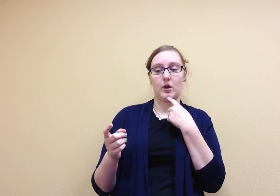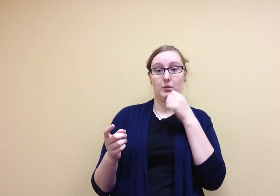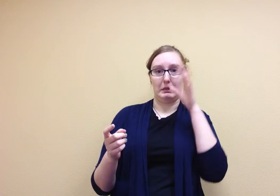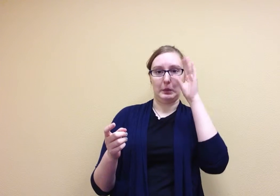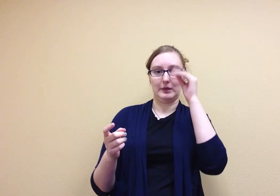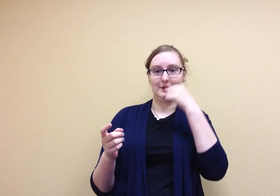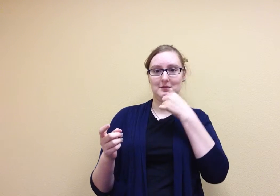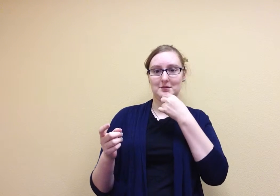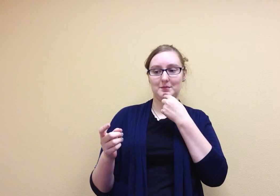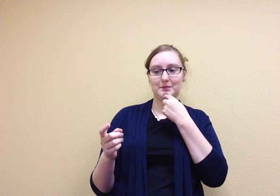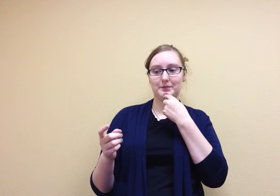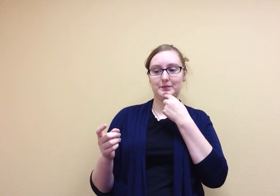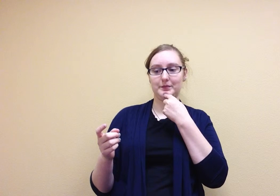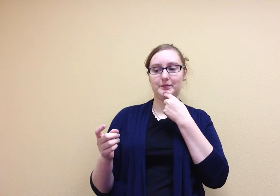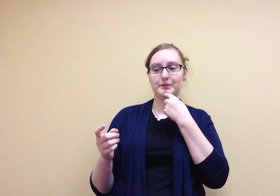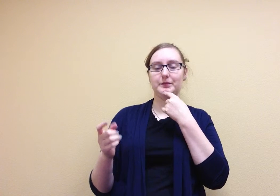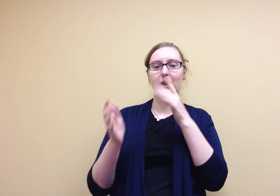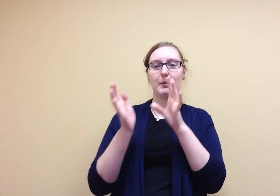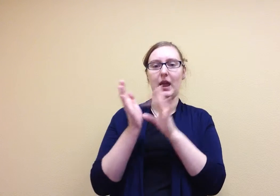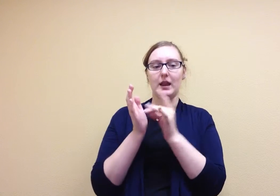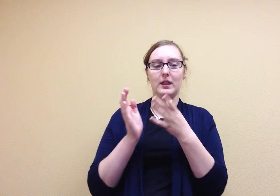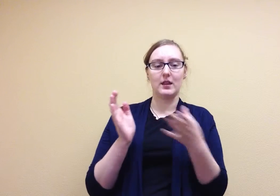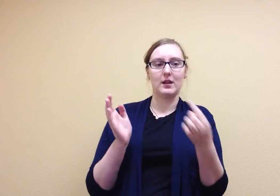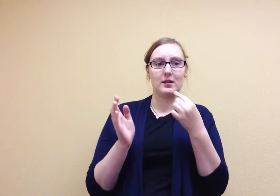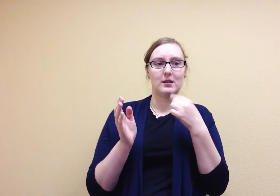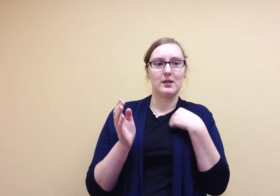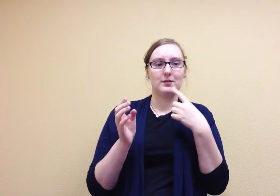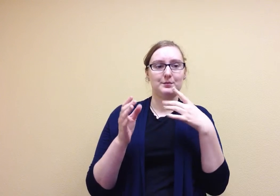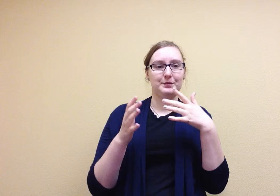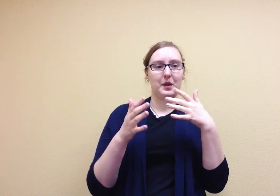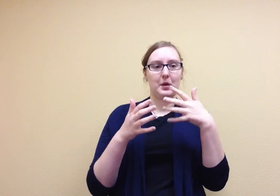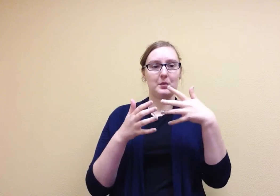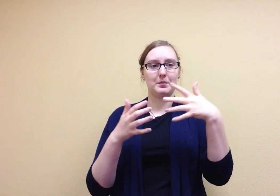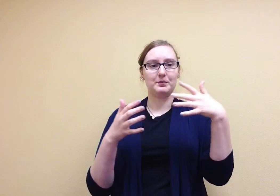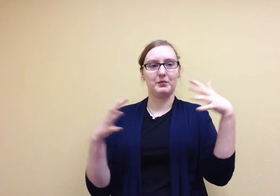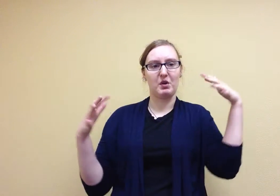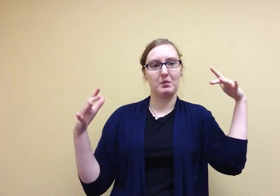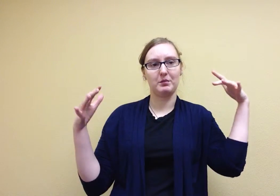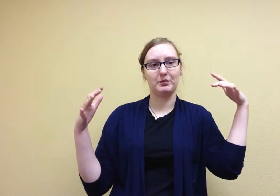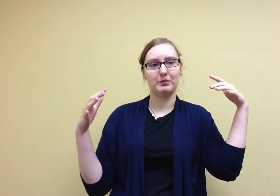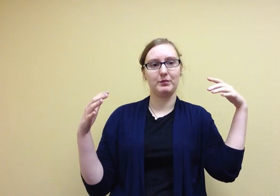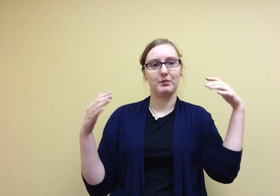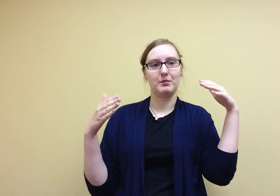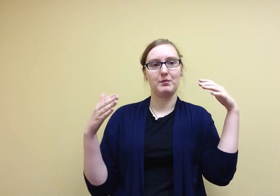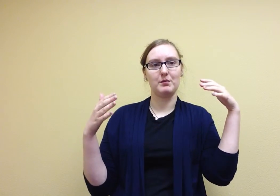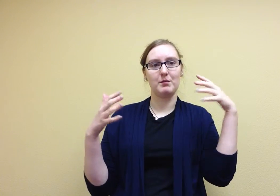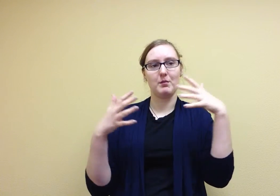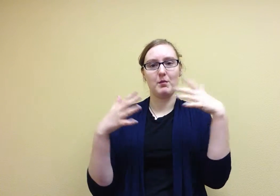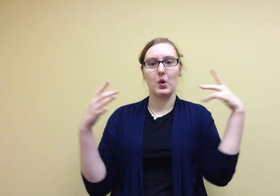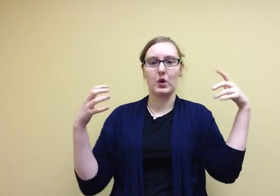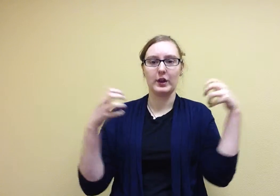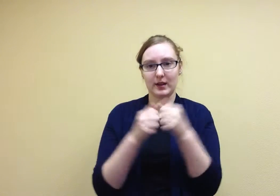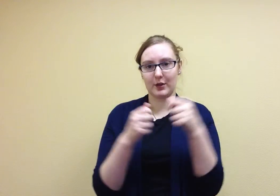magnetic thing. They're getting pulled each other together. They're getting pulled together. In the first picture?